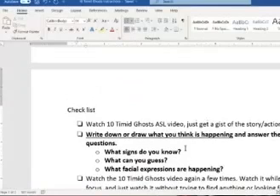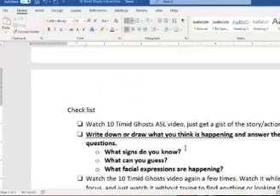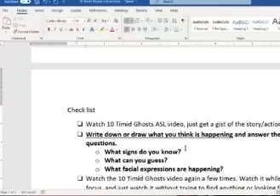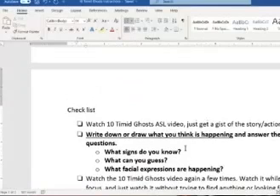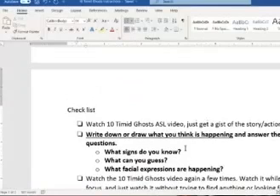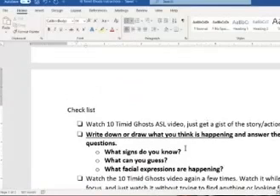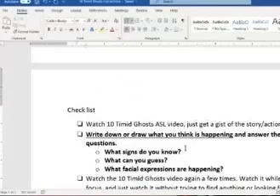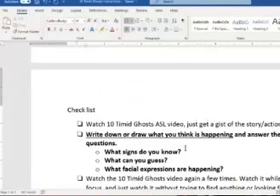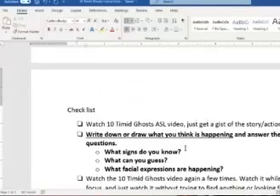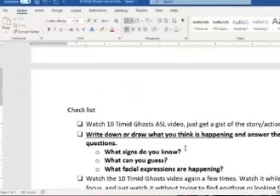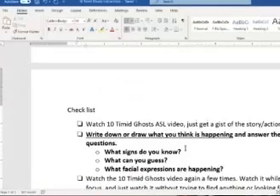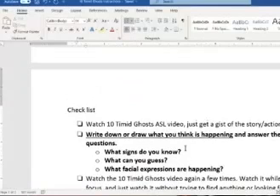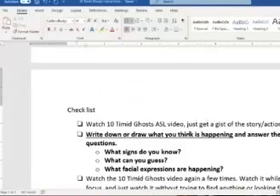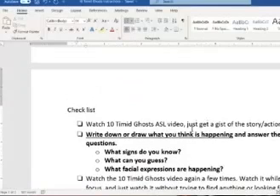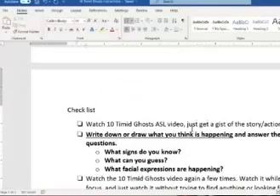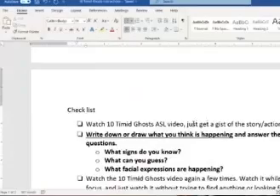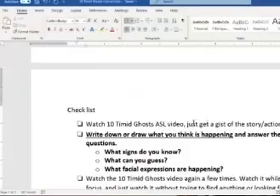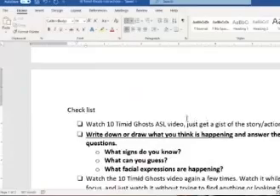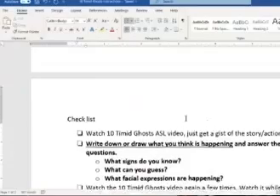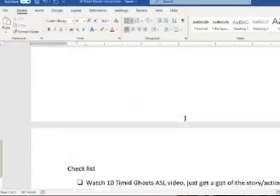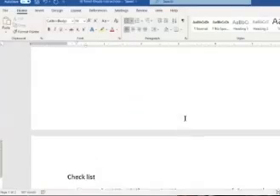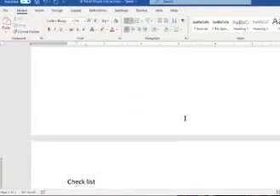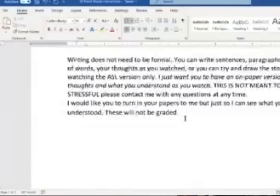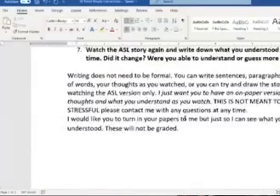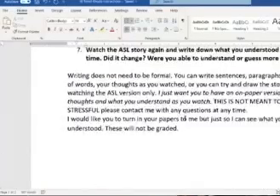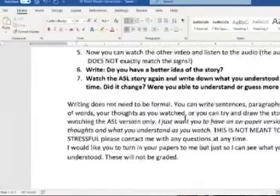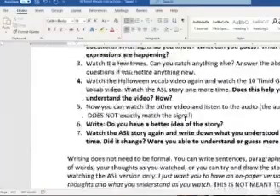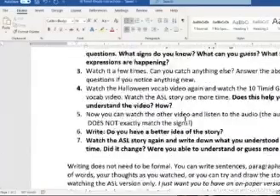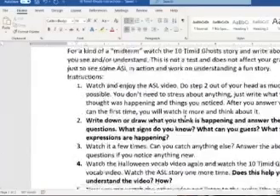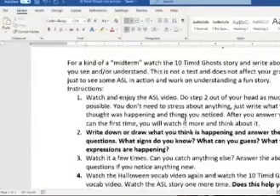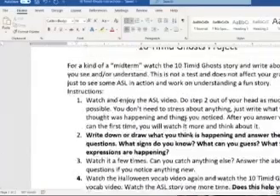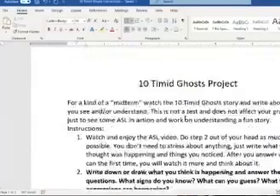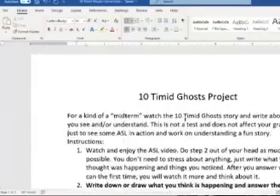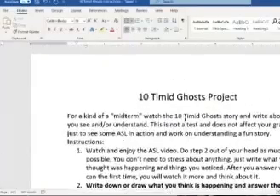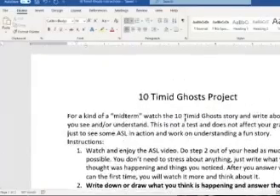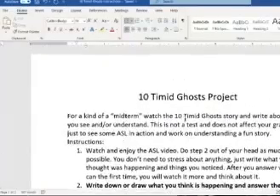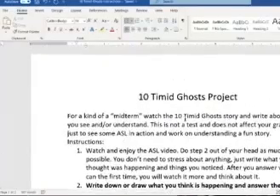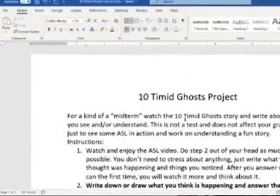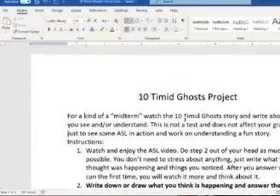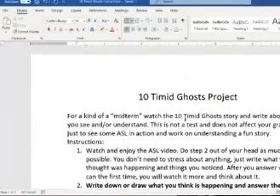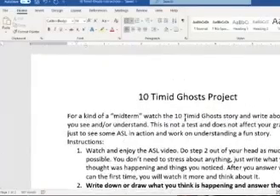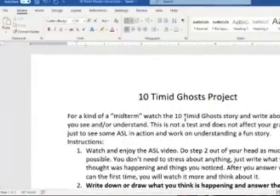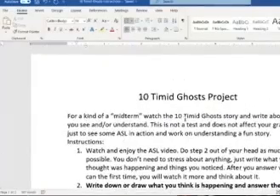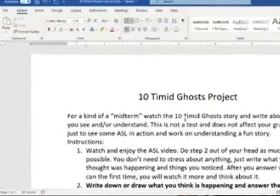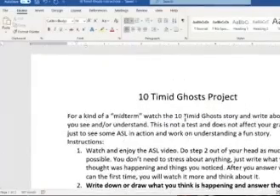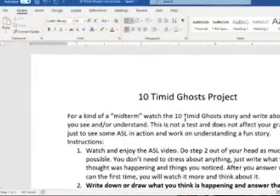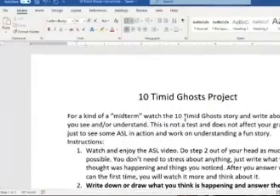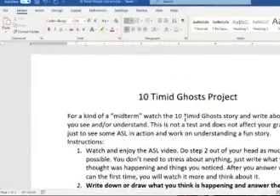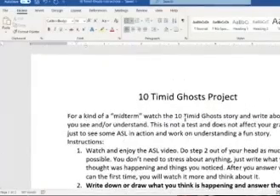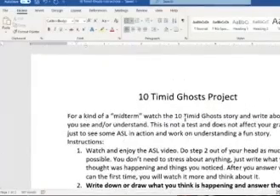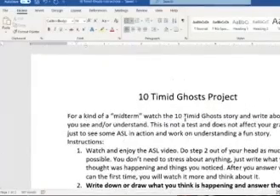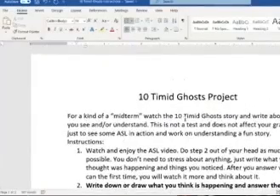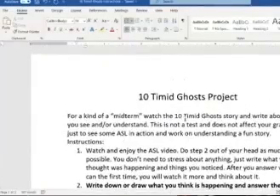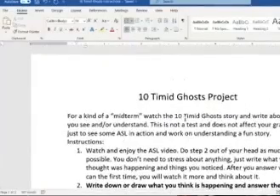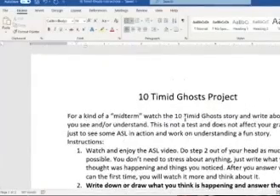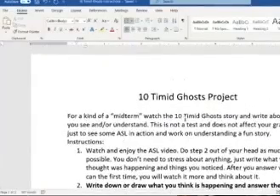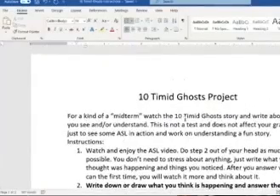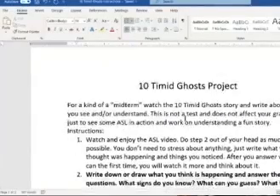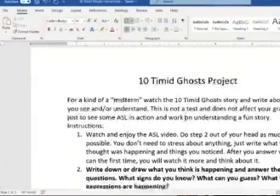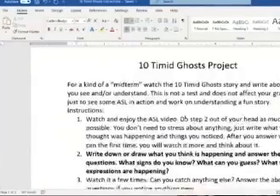eh? All right. So we have the normal instructions. That's what we looked over last week and what I sent out last